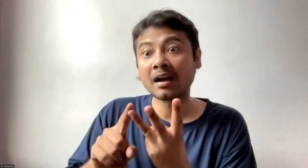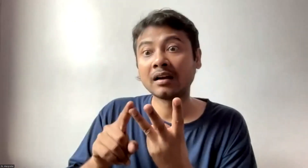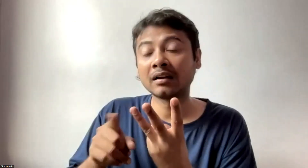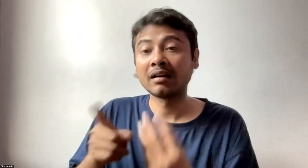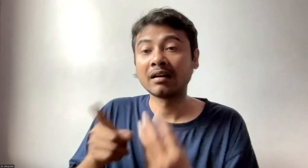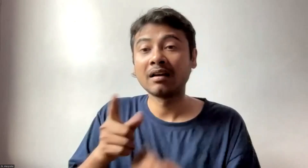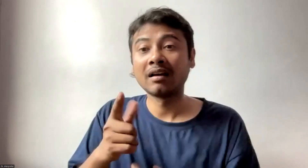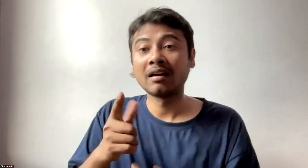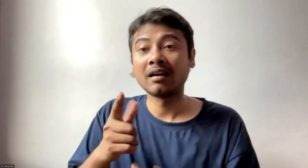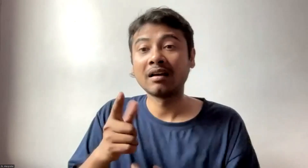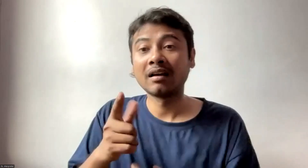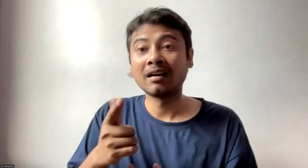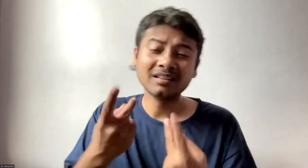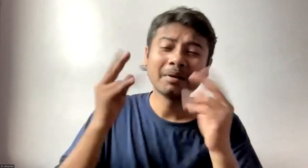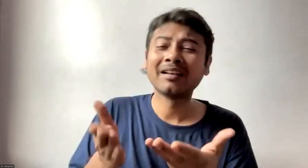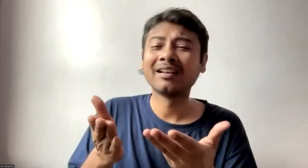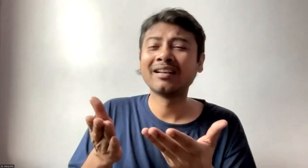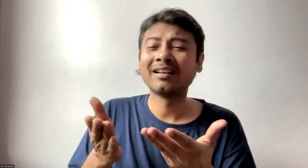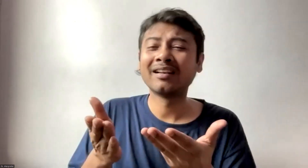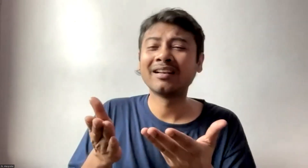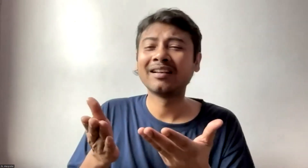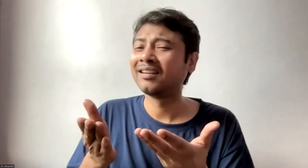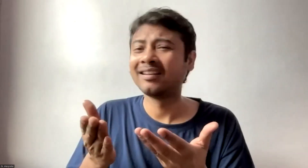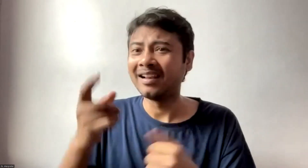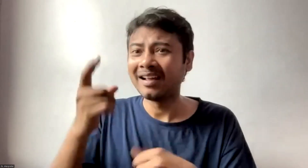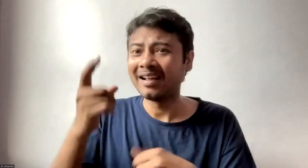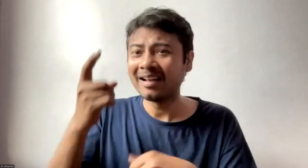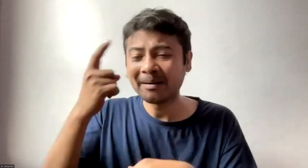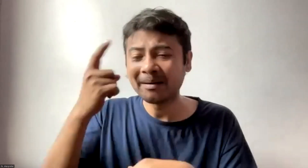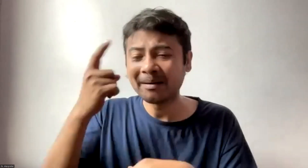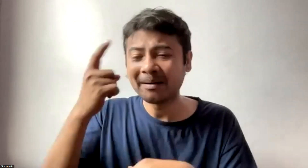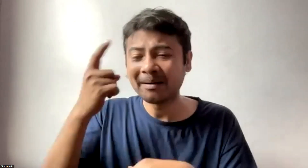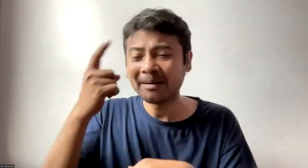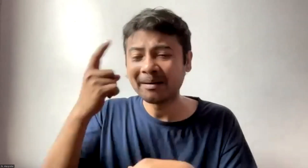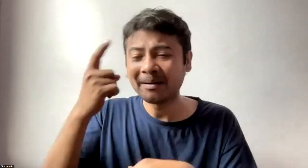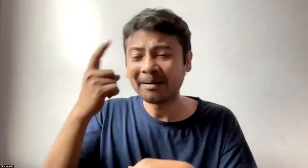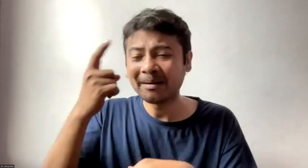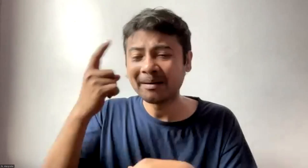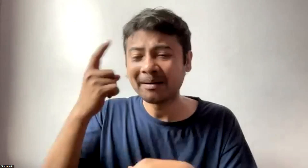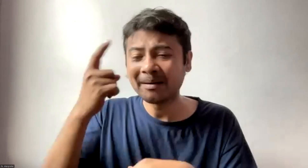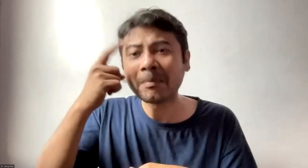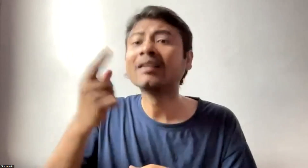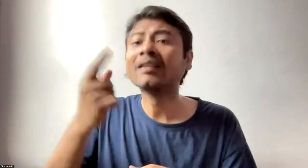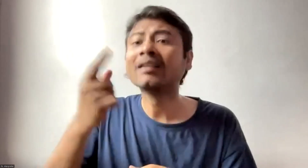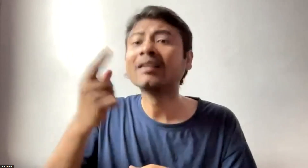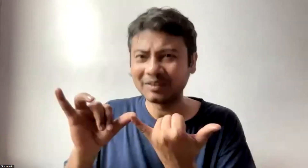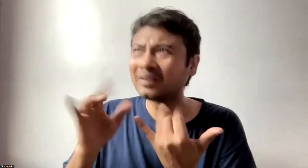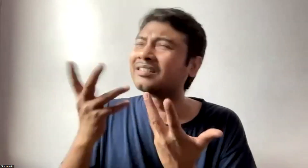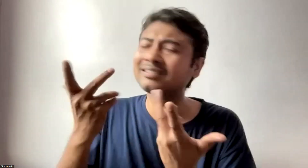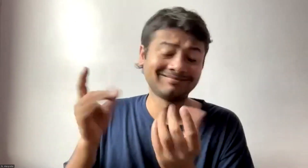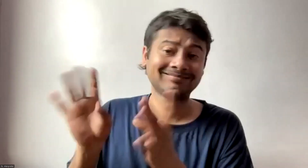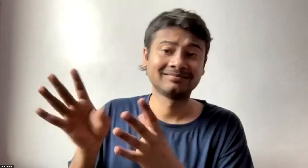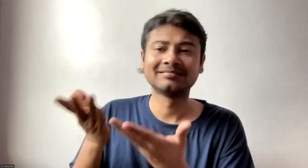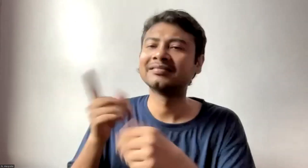So first category, they they are not interested. They think they don't require to know about God because they're very